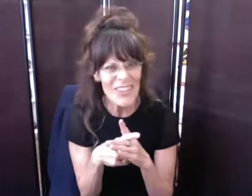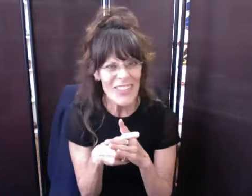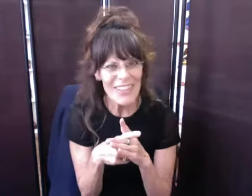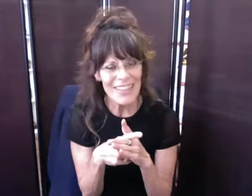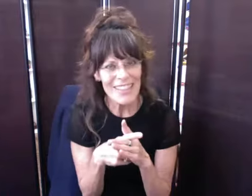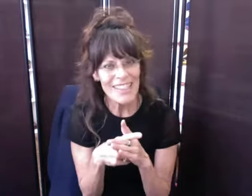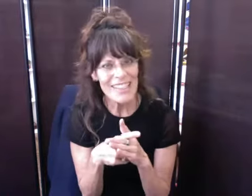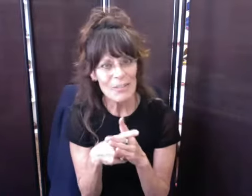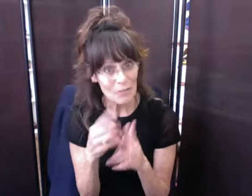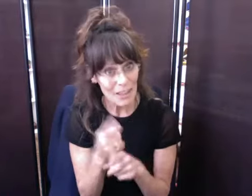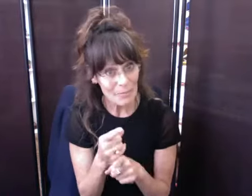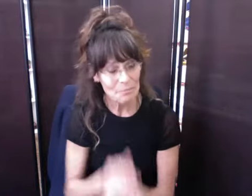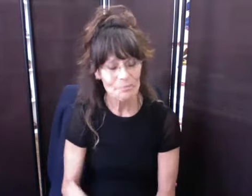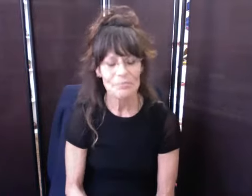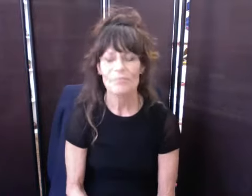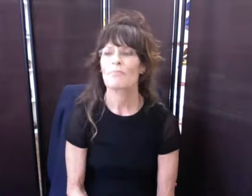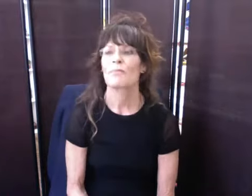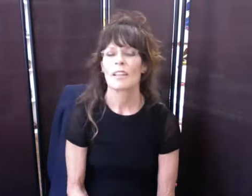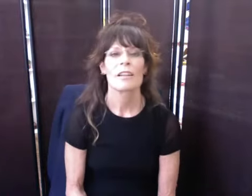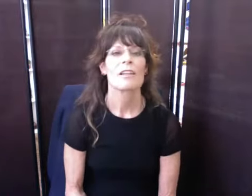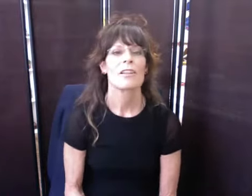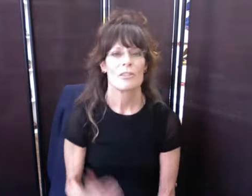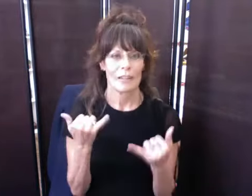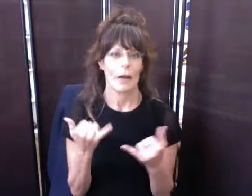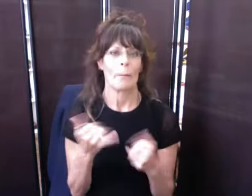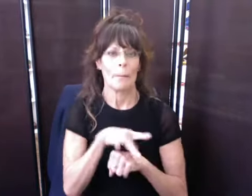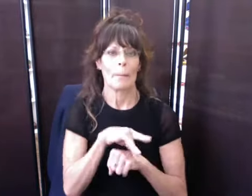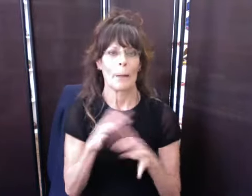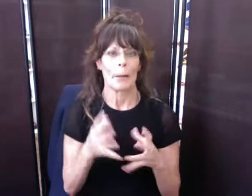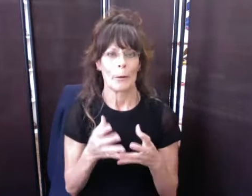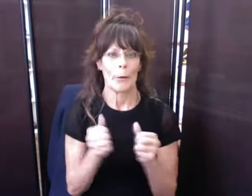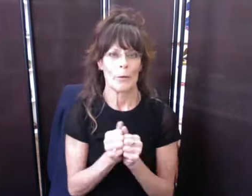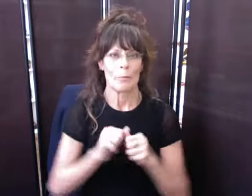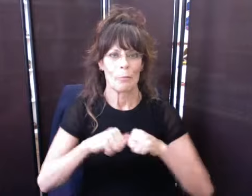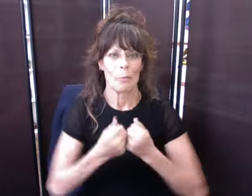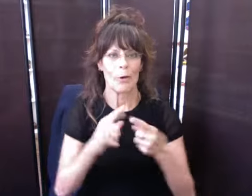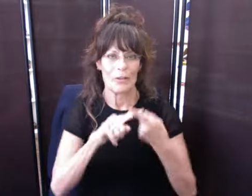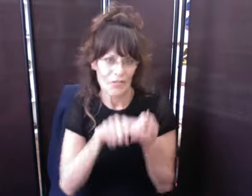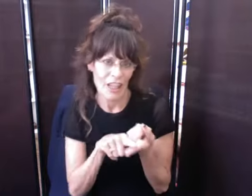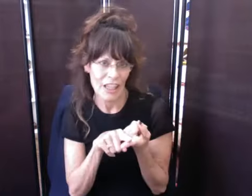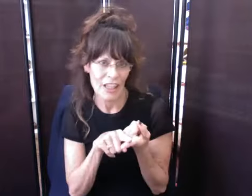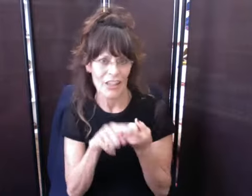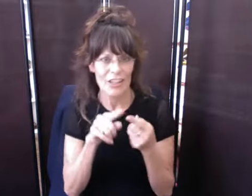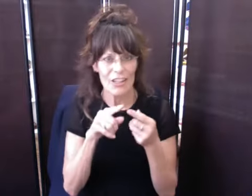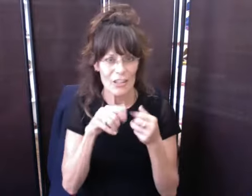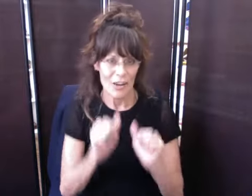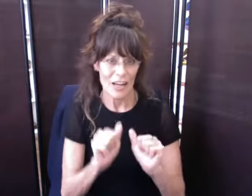Right? And so I'm out here on planet Earth with a broken thinker, trying to make decisions about life, feeling